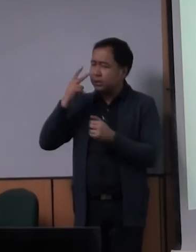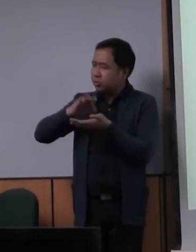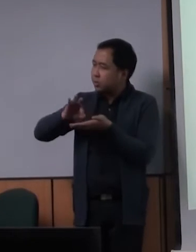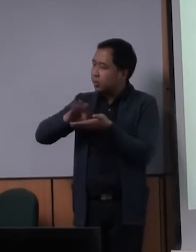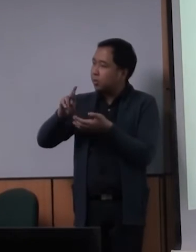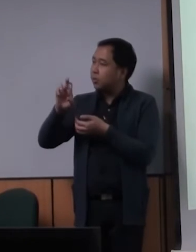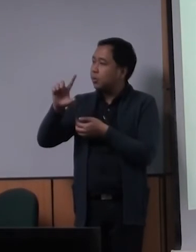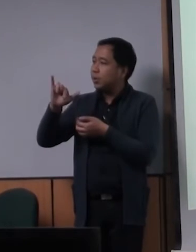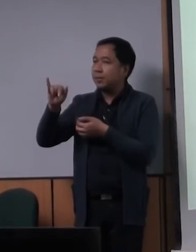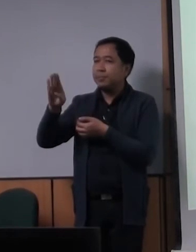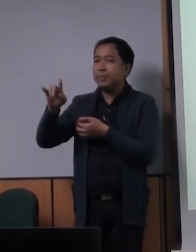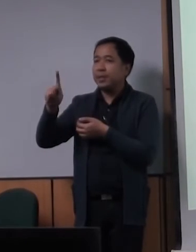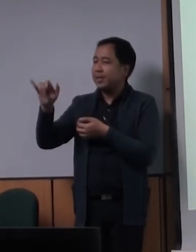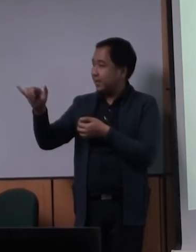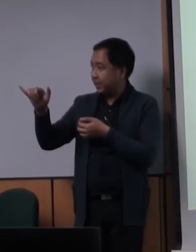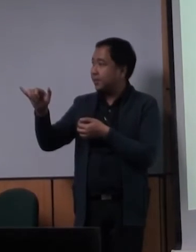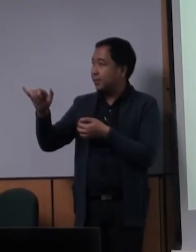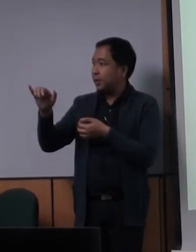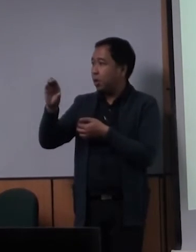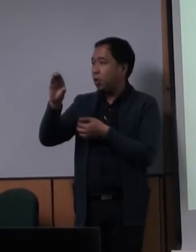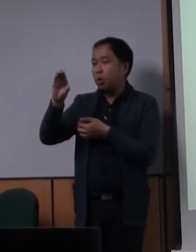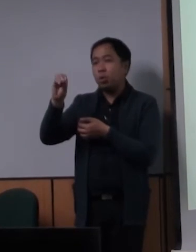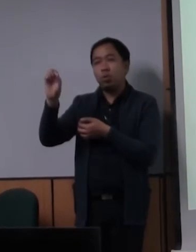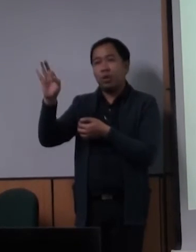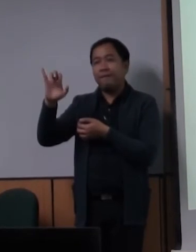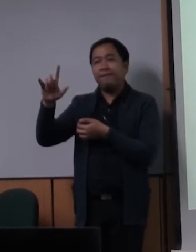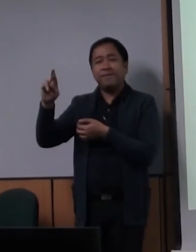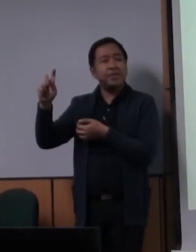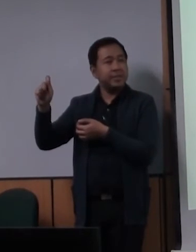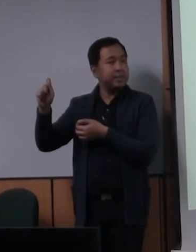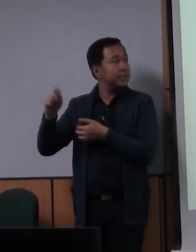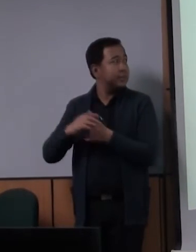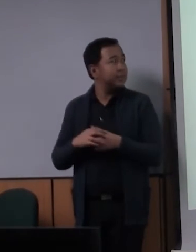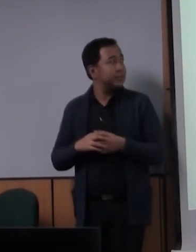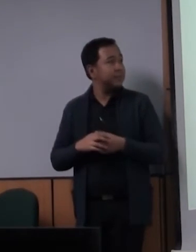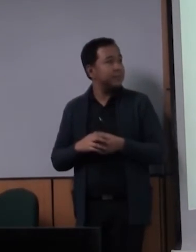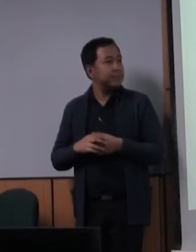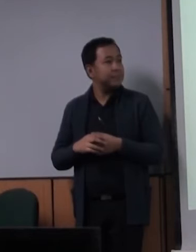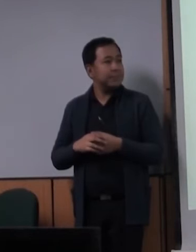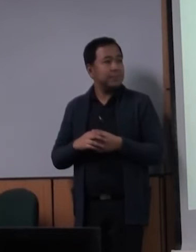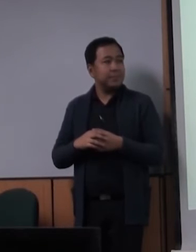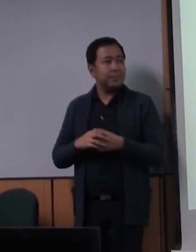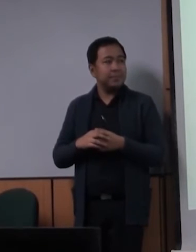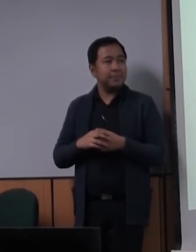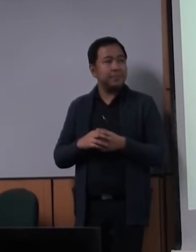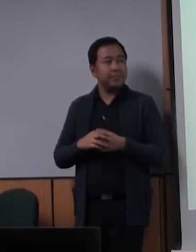coefficient, which is like what you said before, the contact and but it seems the studies